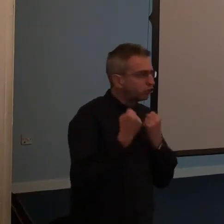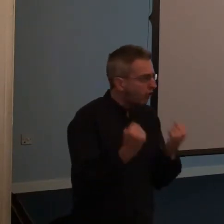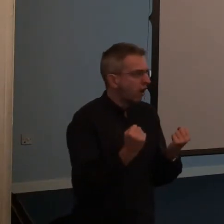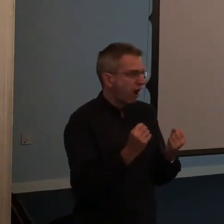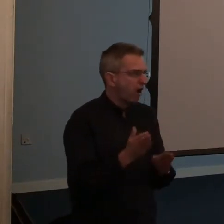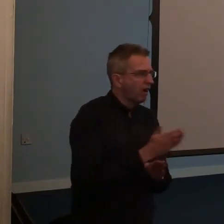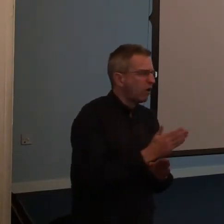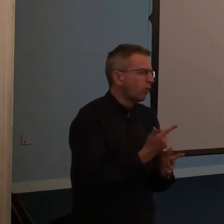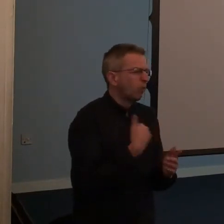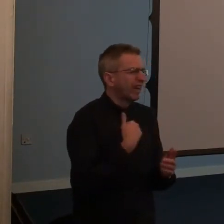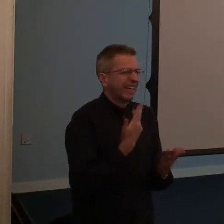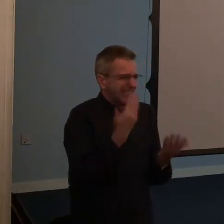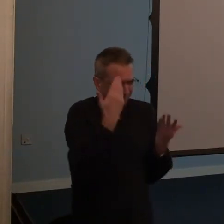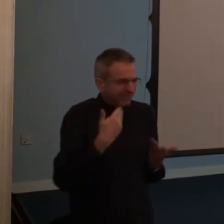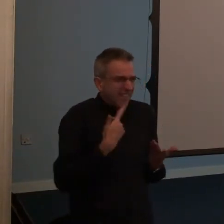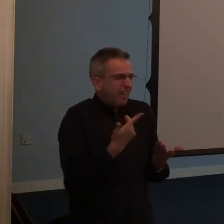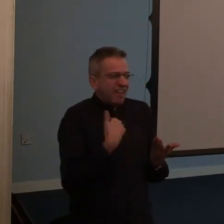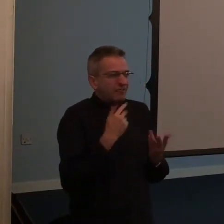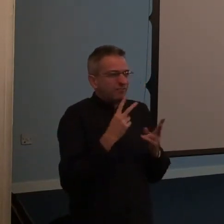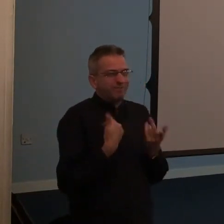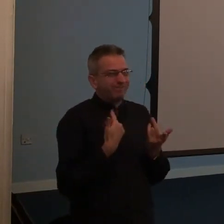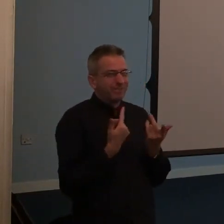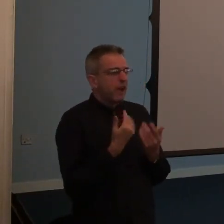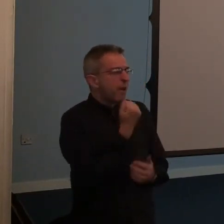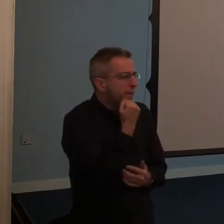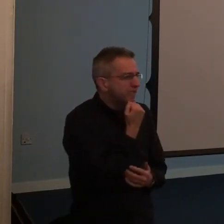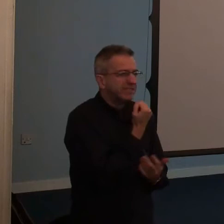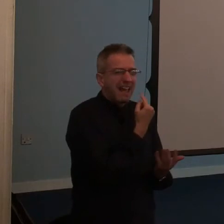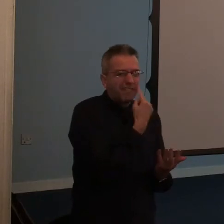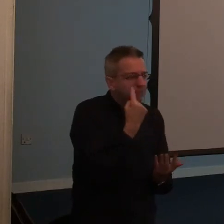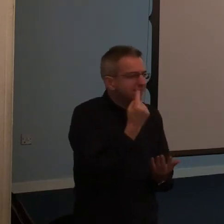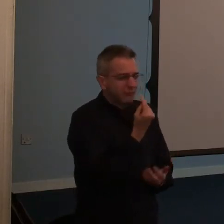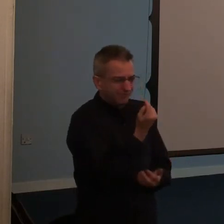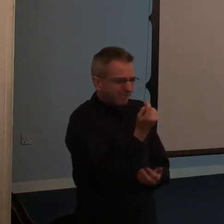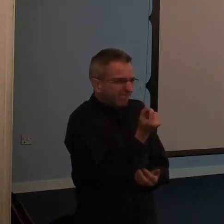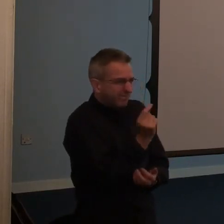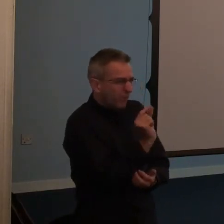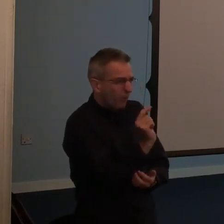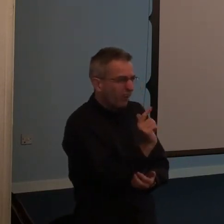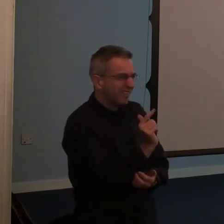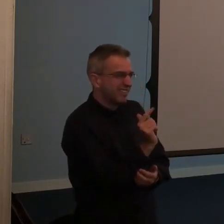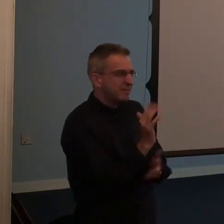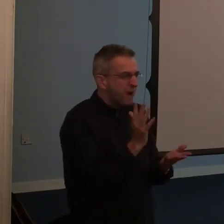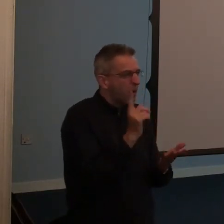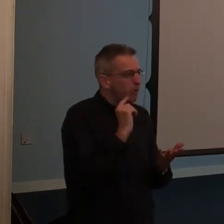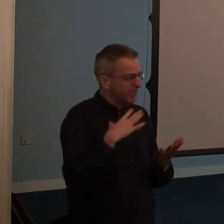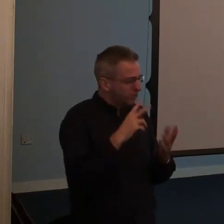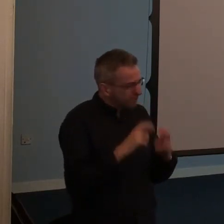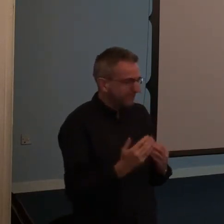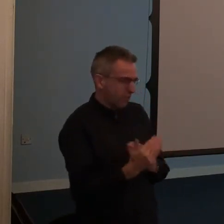When we look at the numbers just for UK students, they're even more startling. We find that, you know, 11 people had a positive change. The negative change is actually only